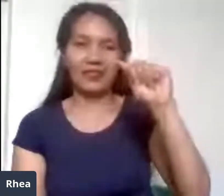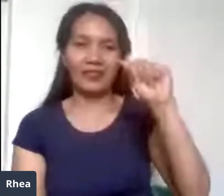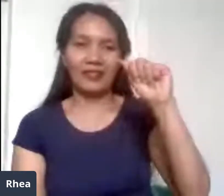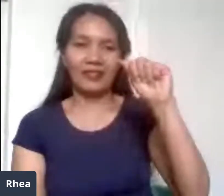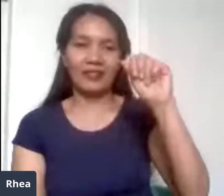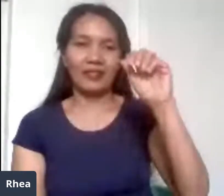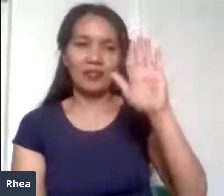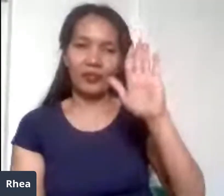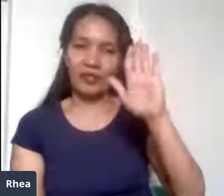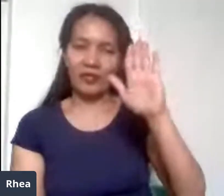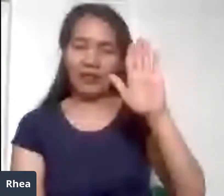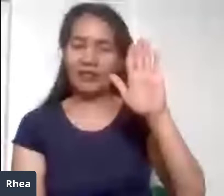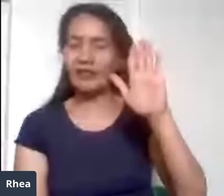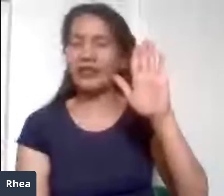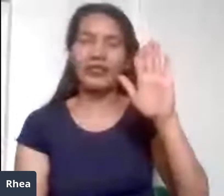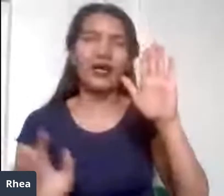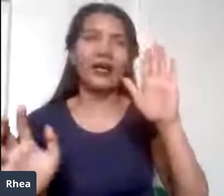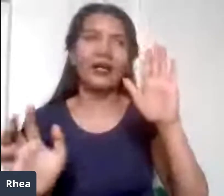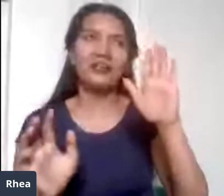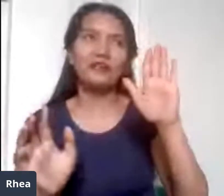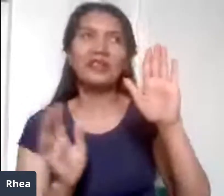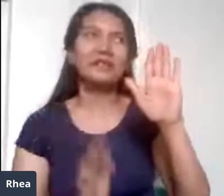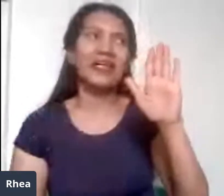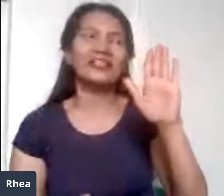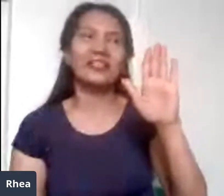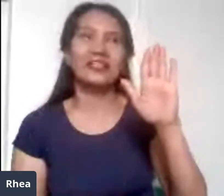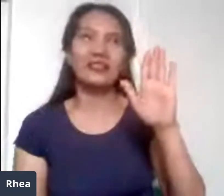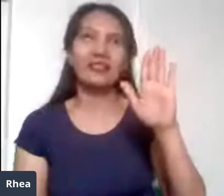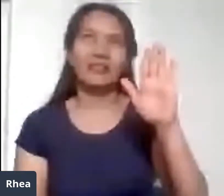is A.